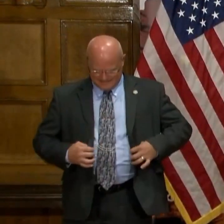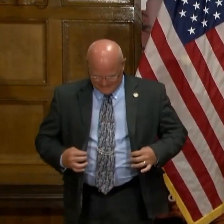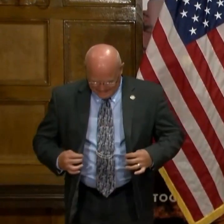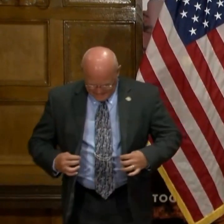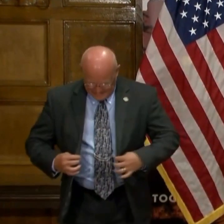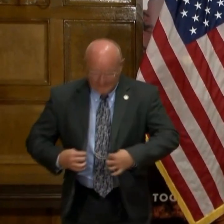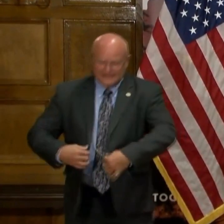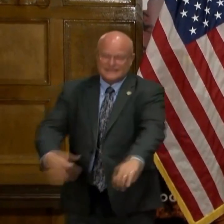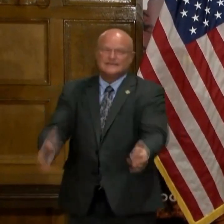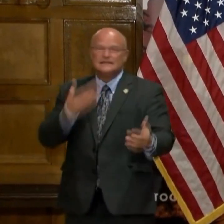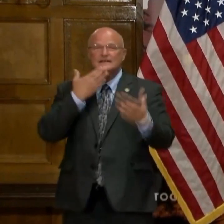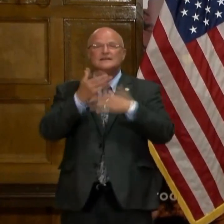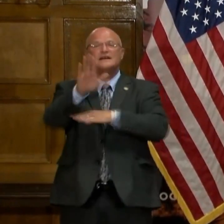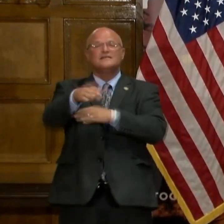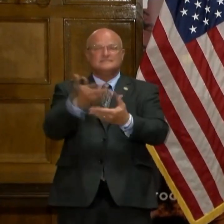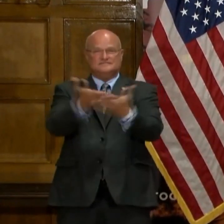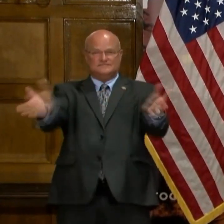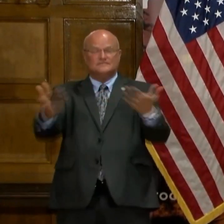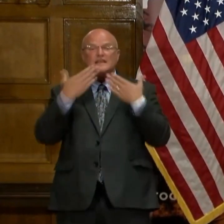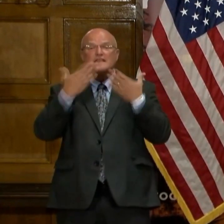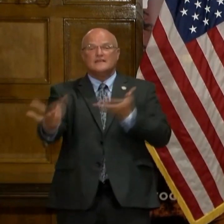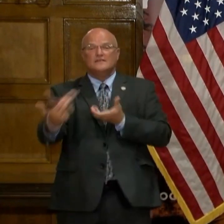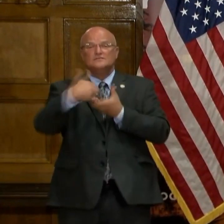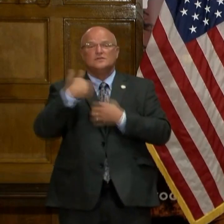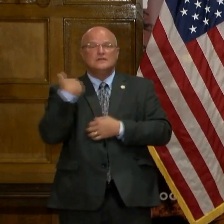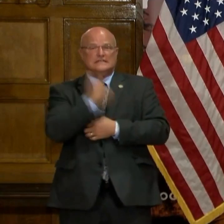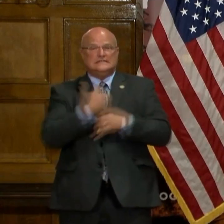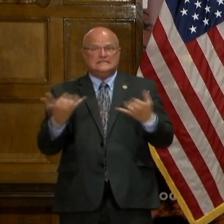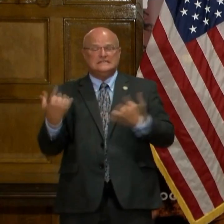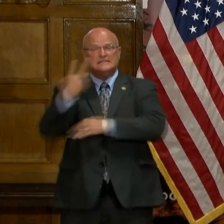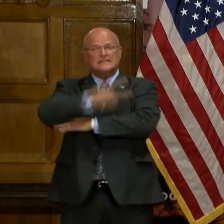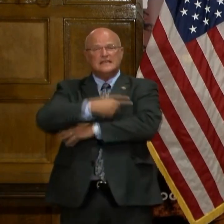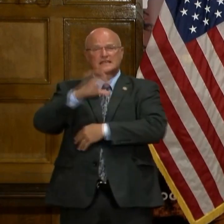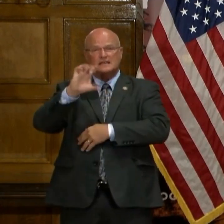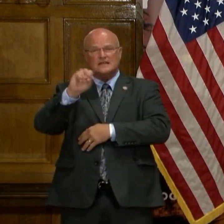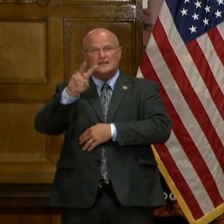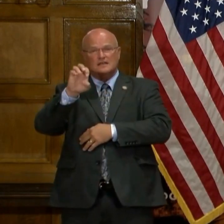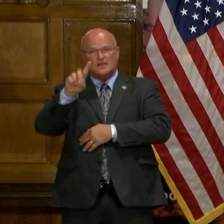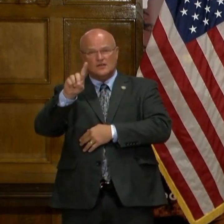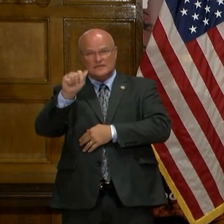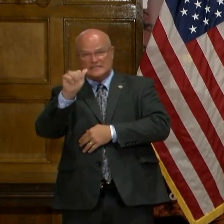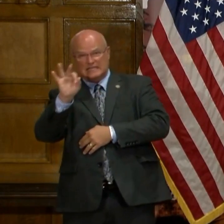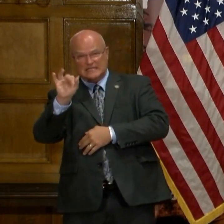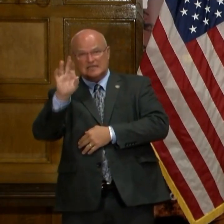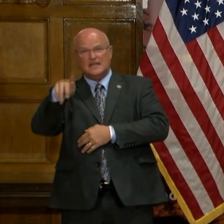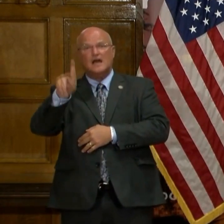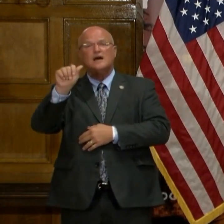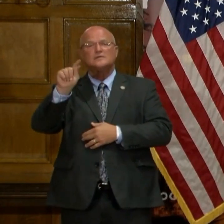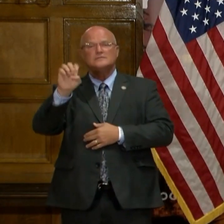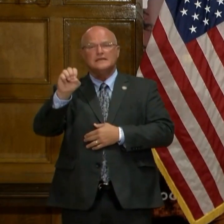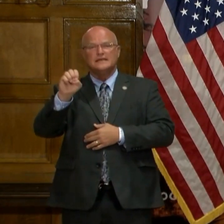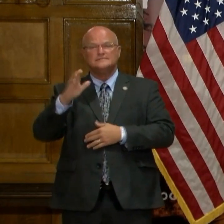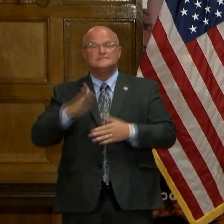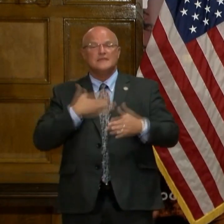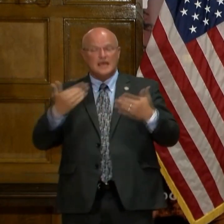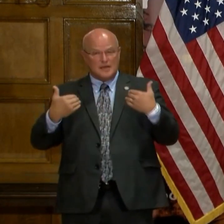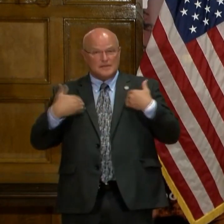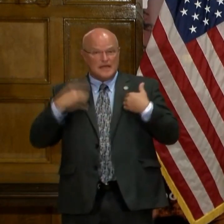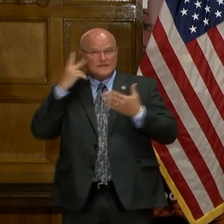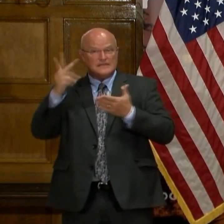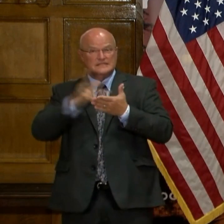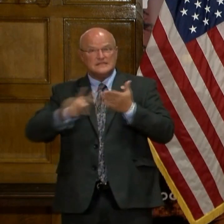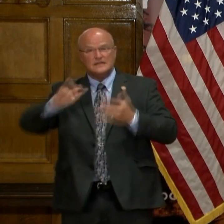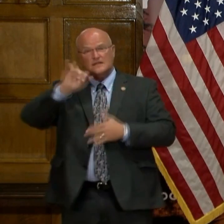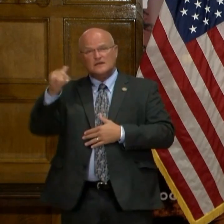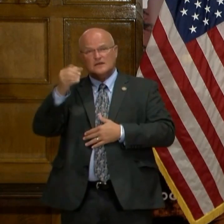Good afternoon to everyone. Thank you for joining me for today's COVID-19 update. I'm pleased to be joined by Secretary